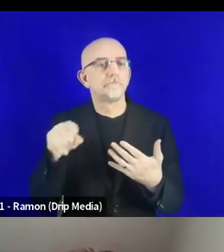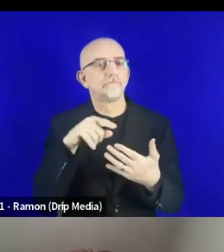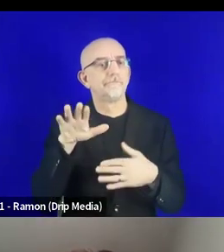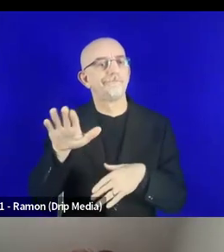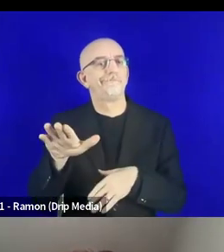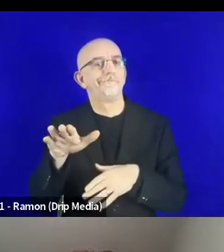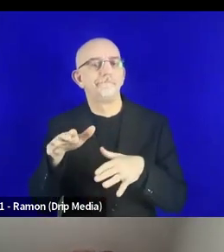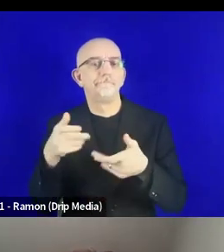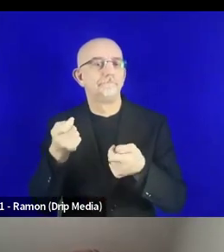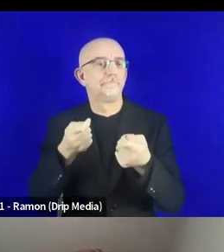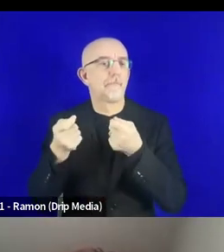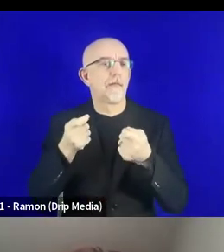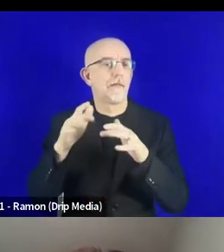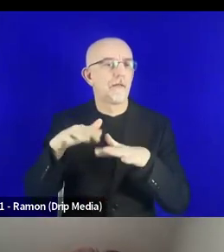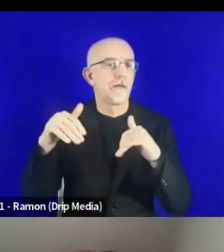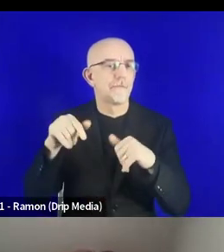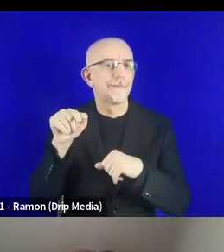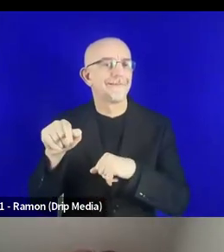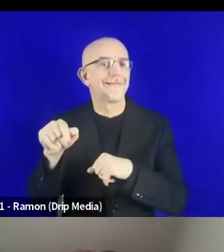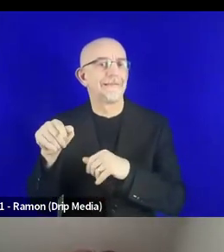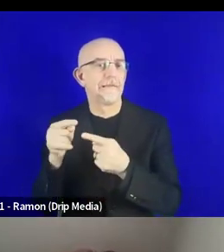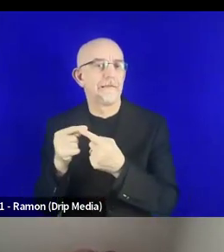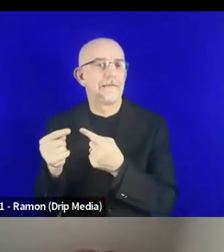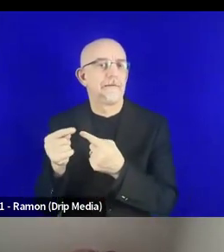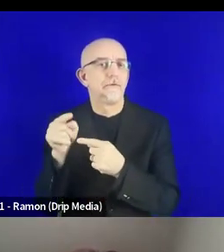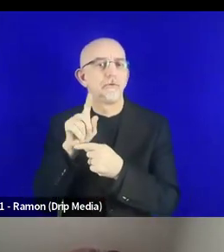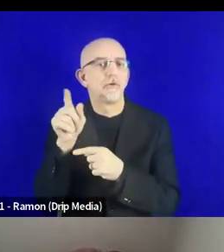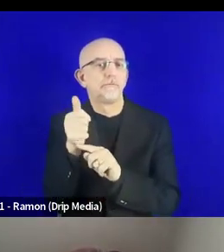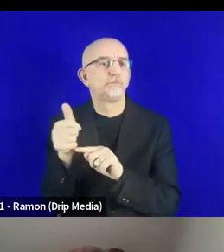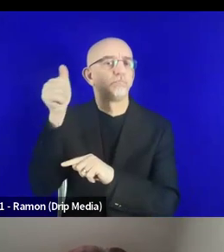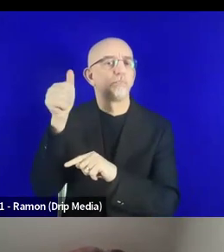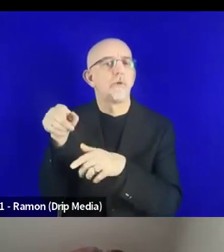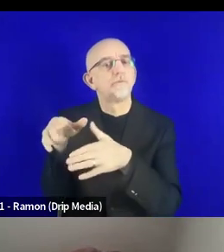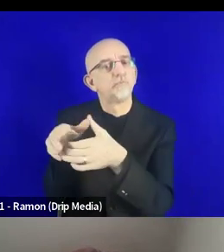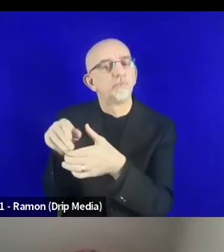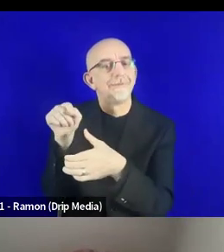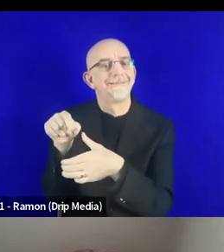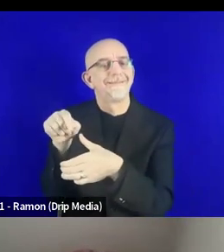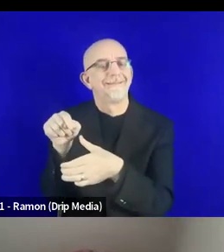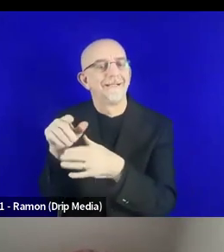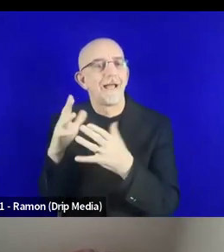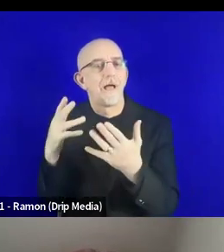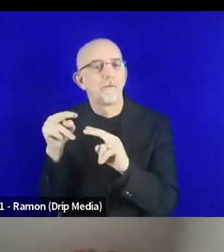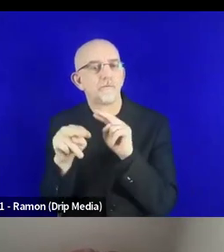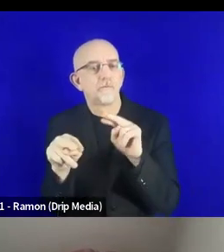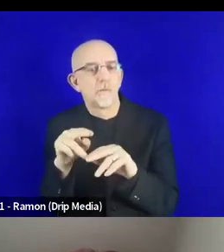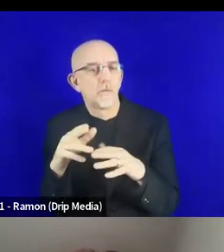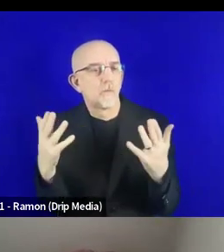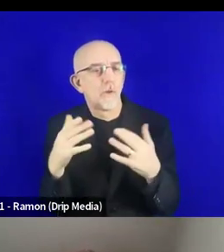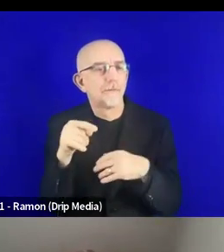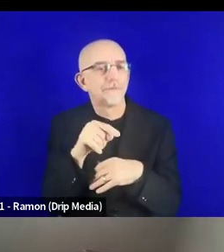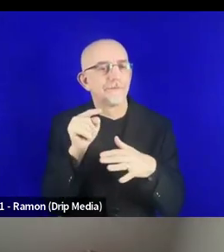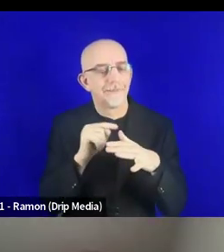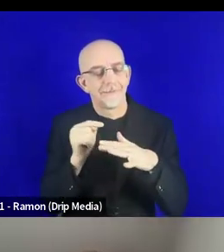real barriers are, what the social norm related barriers are, to understand, because sometimes we talk about these things and in practice they mean